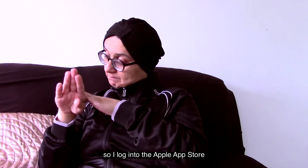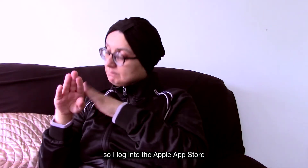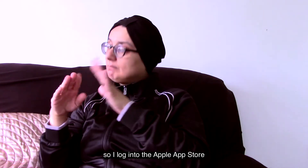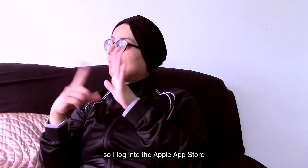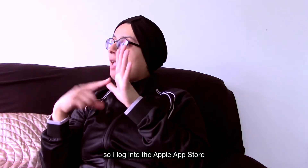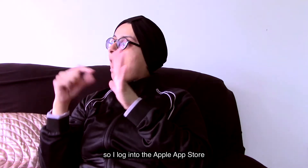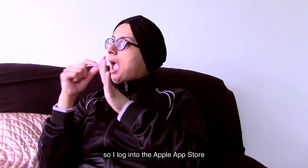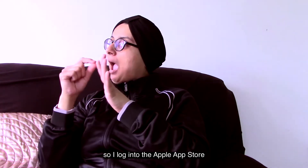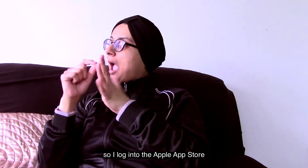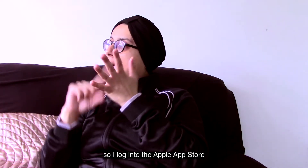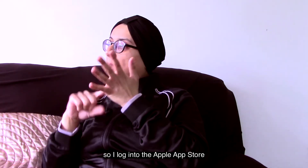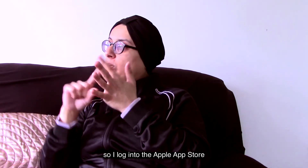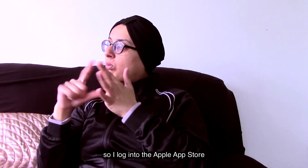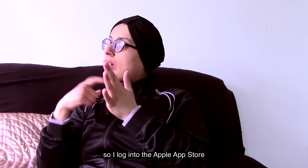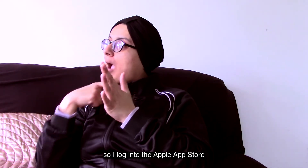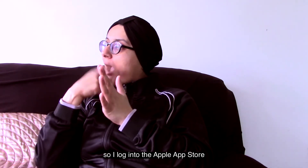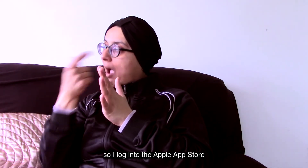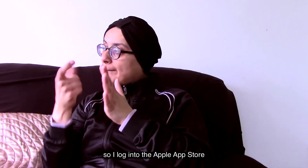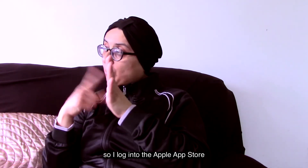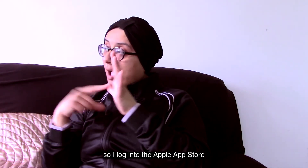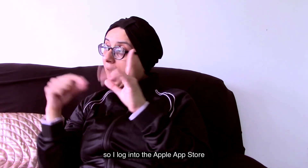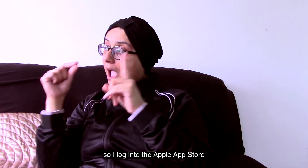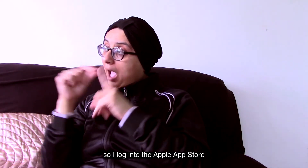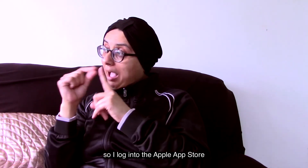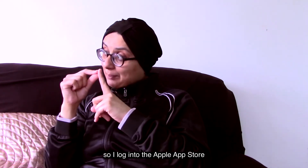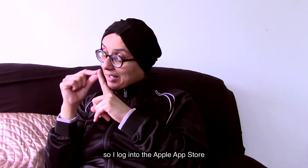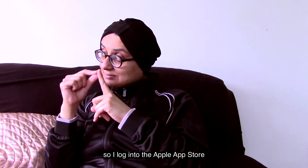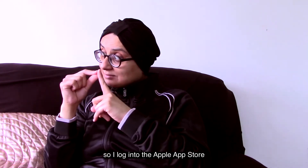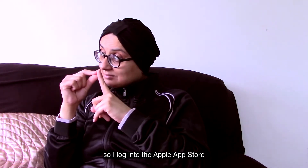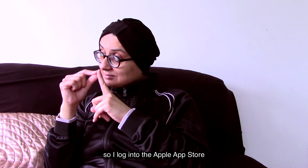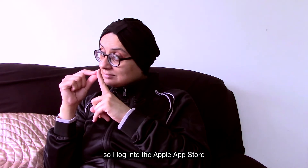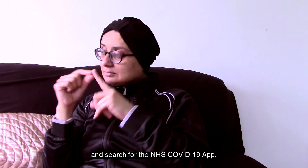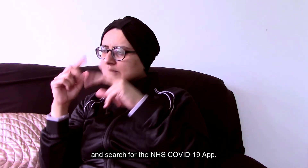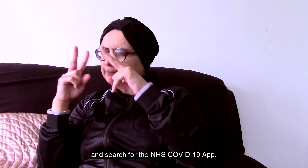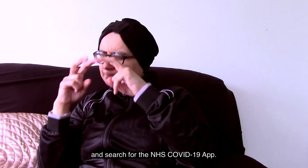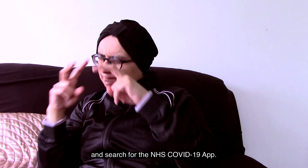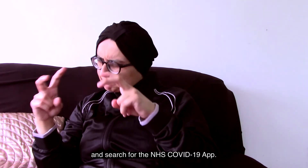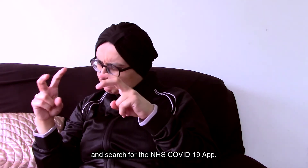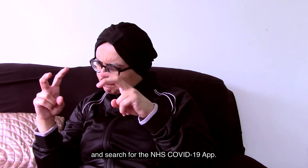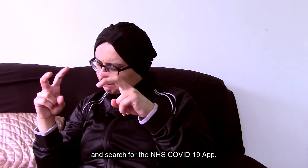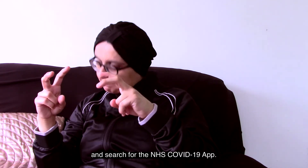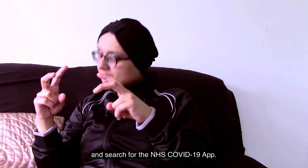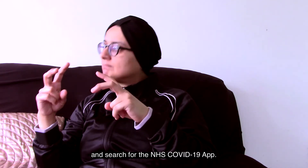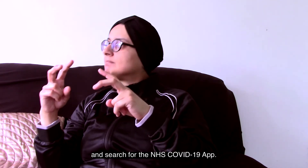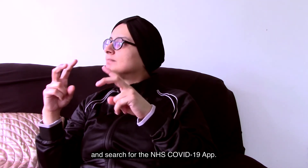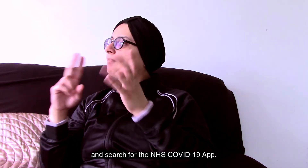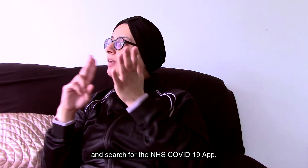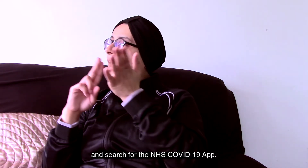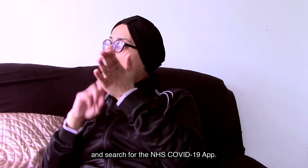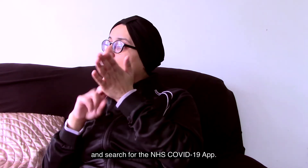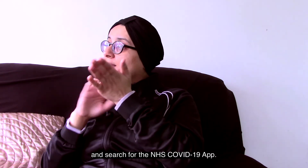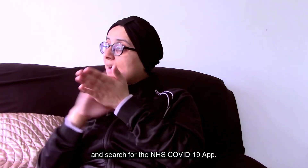so I log into the Apple App Store and search for the